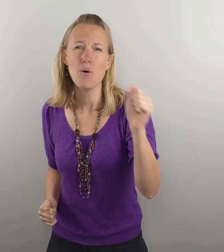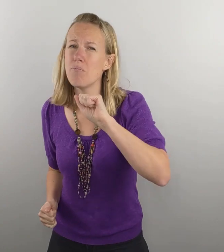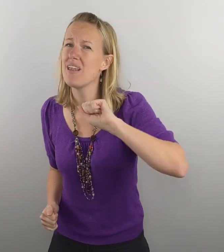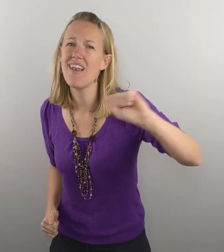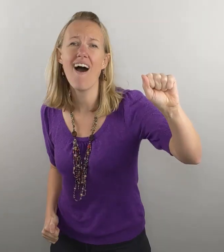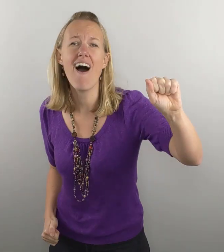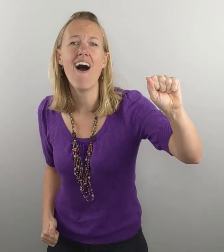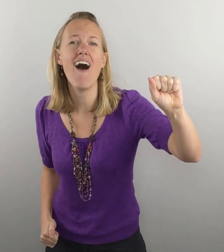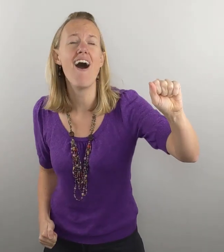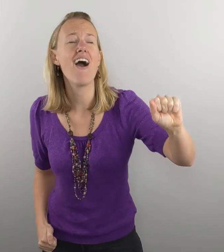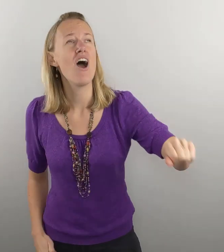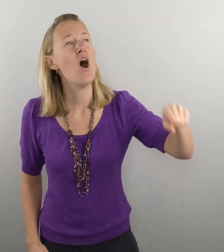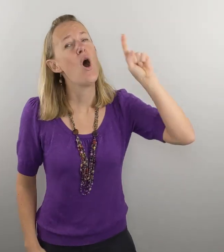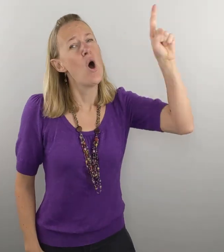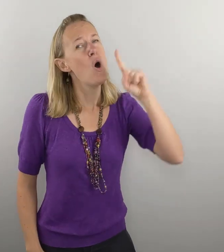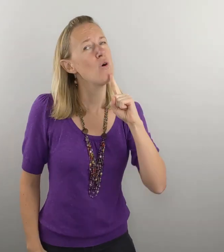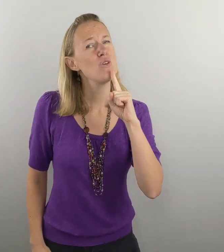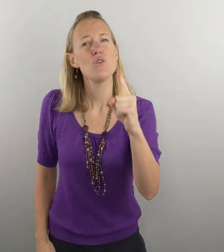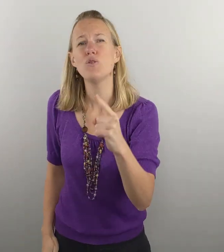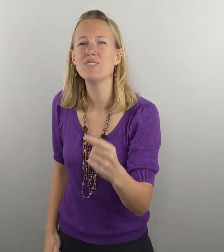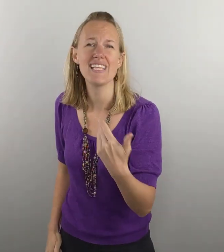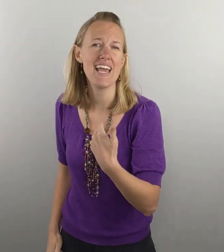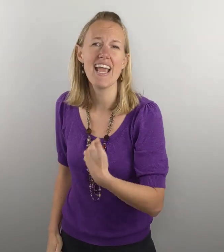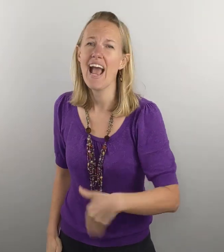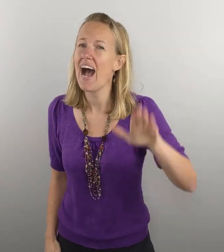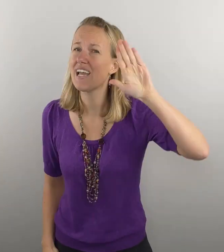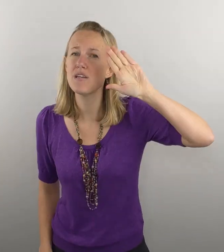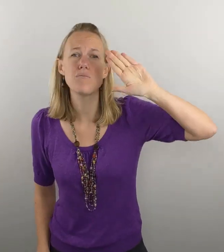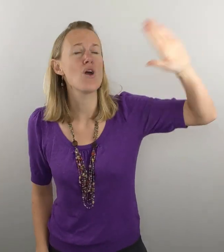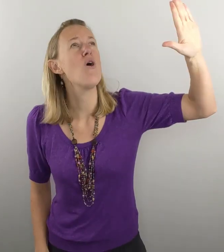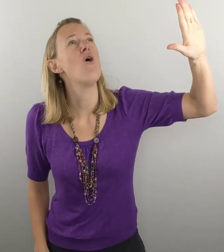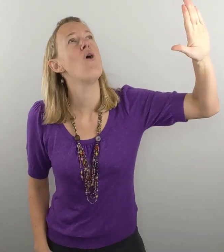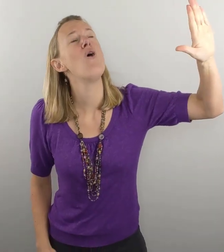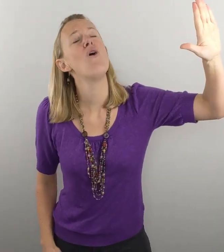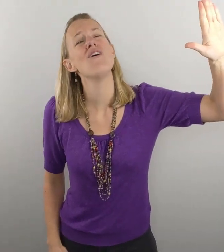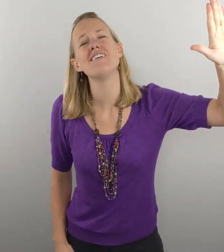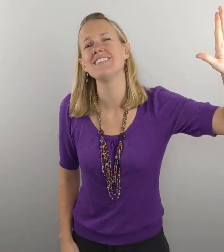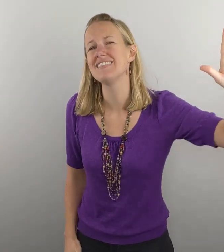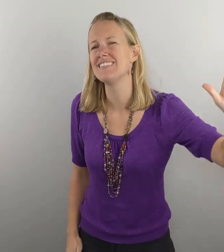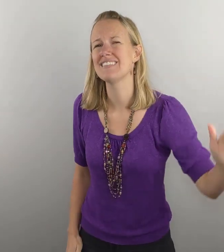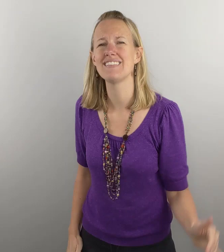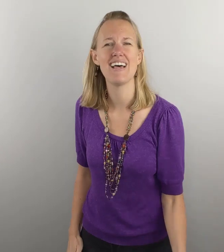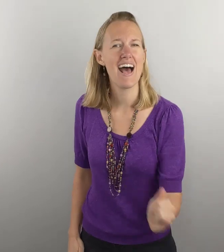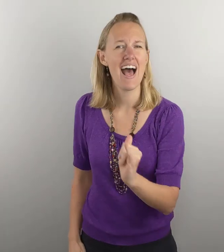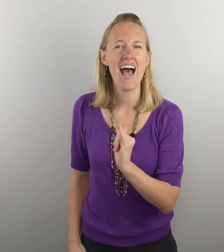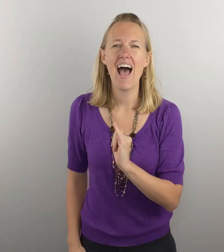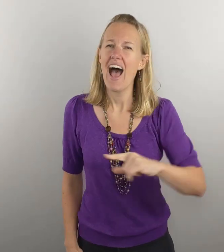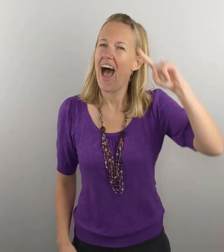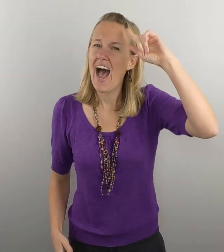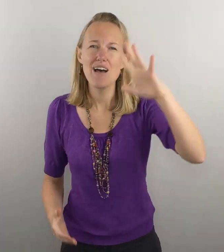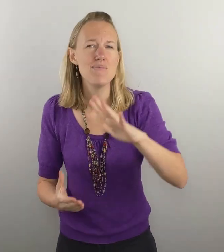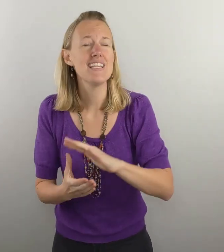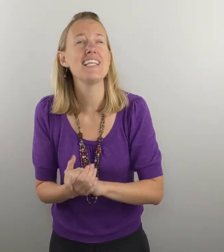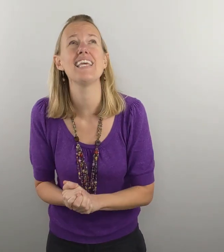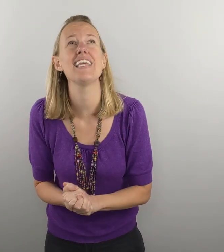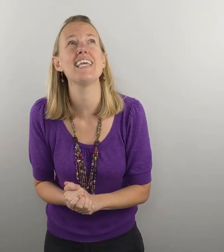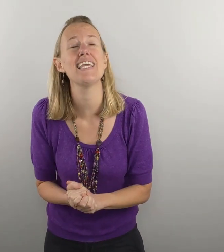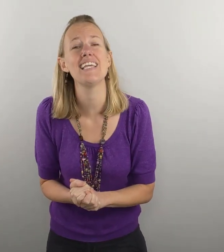don't belong, oh, you say I'm yours. And I